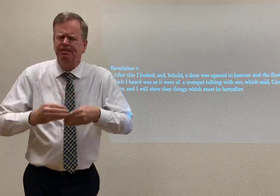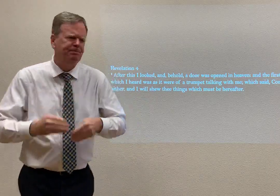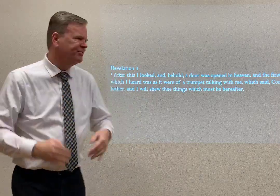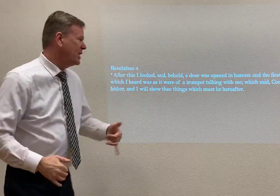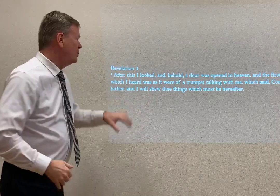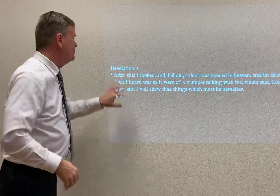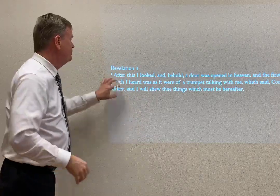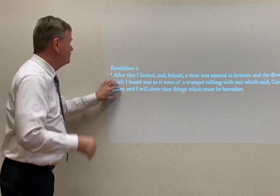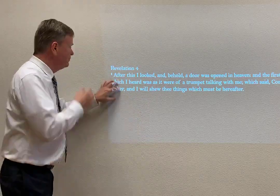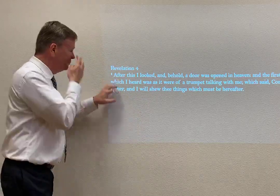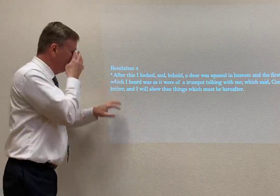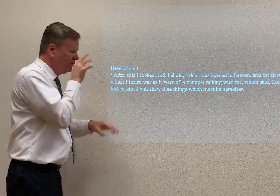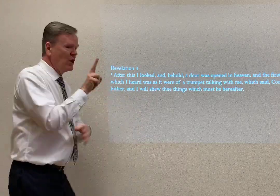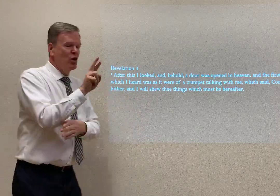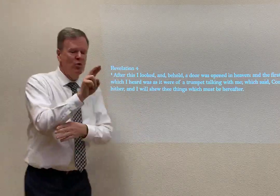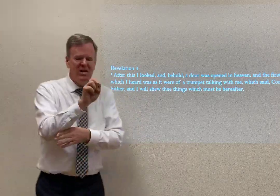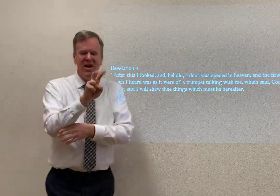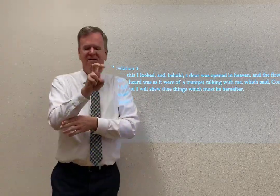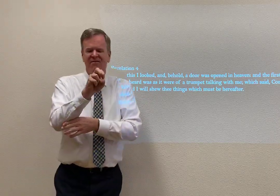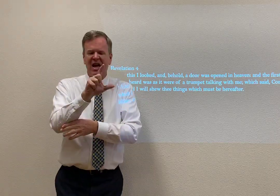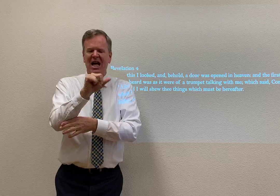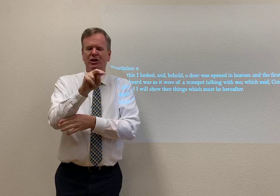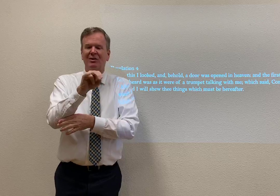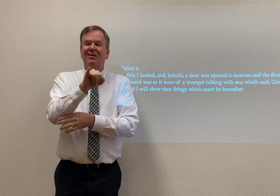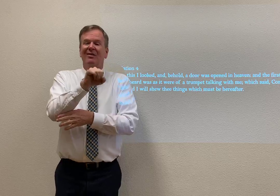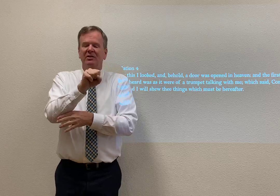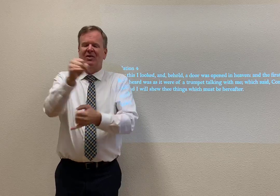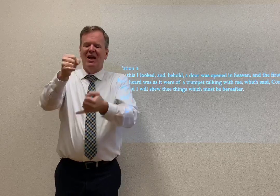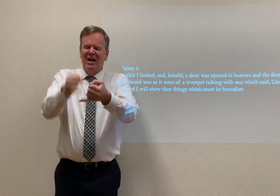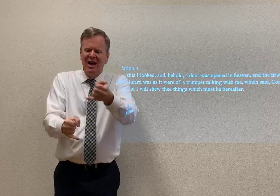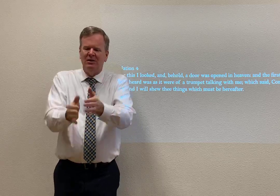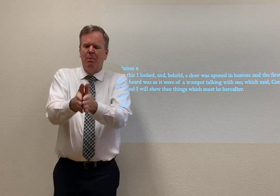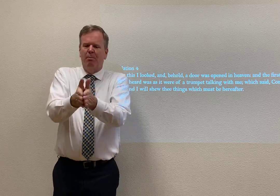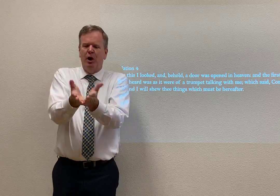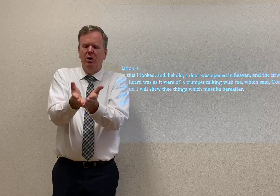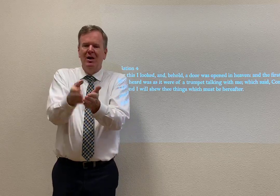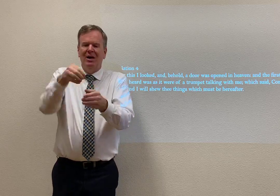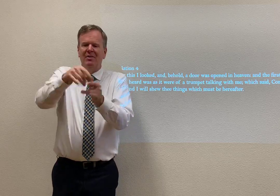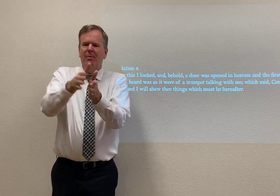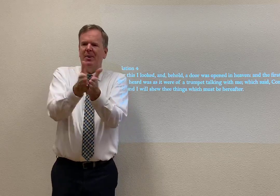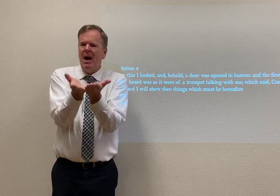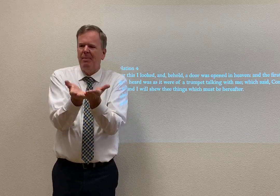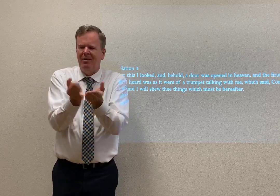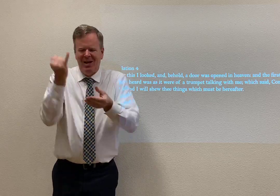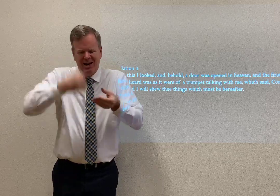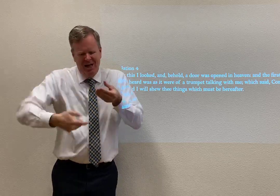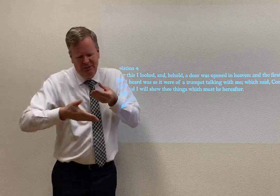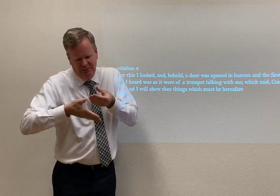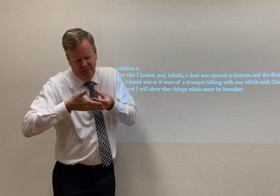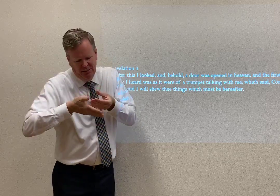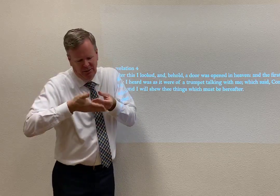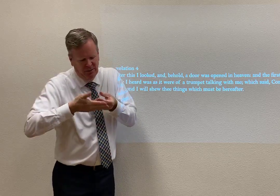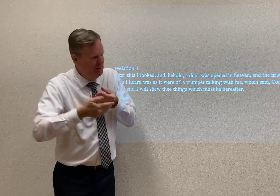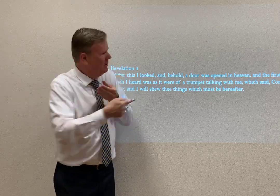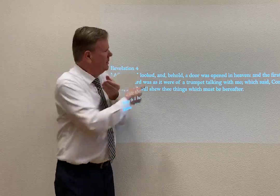I'm gonna keep going. So Revelation is the last book in the Bible,